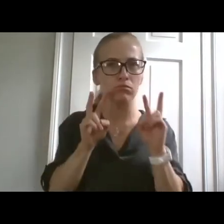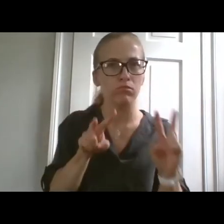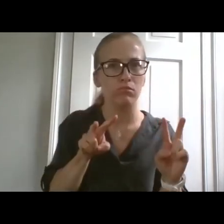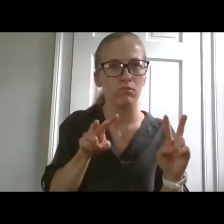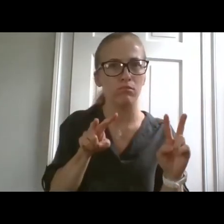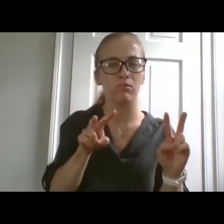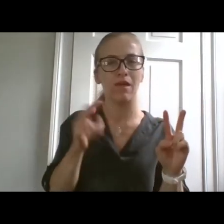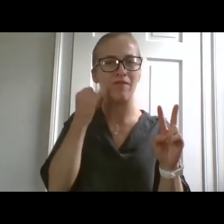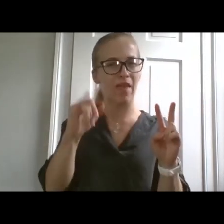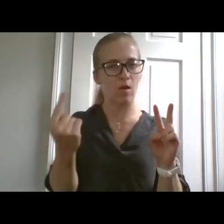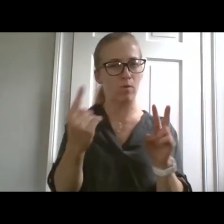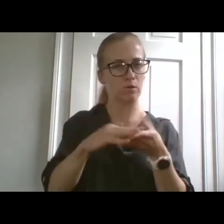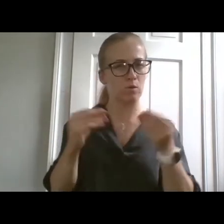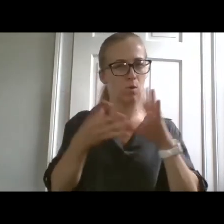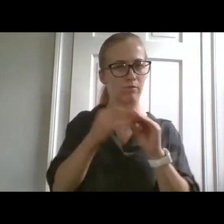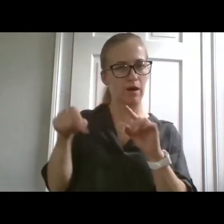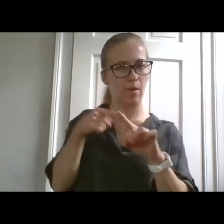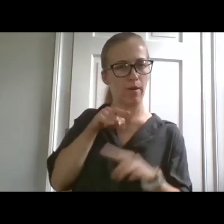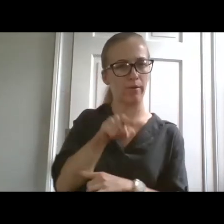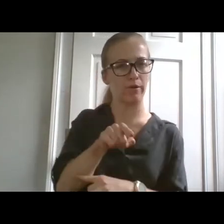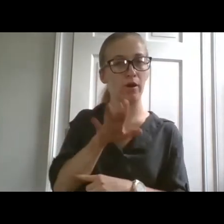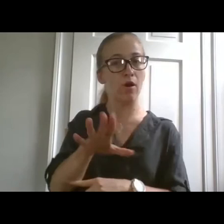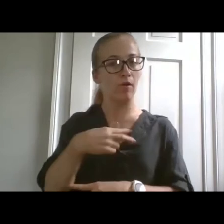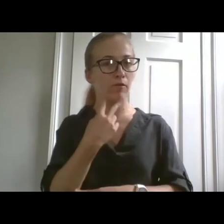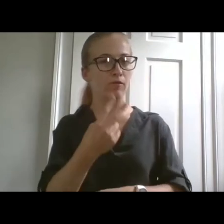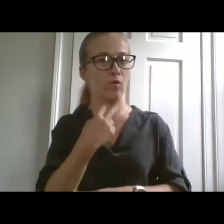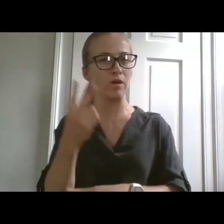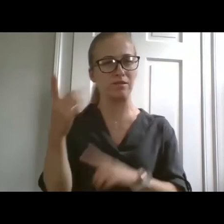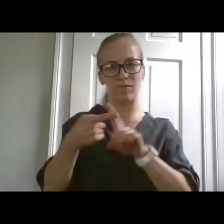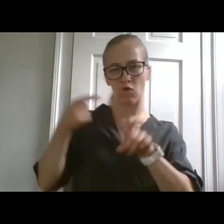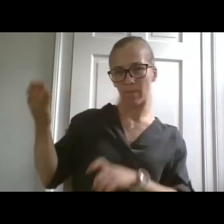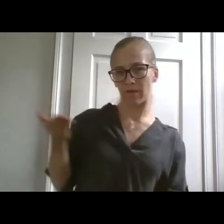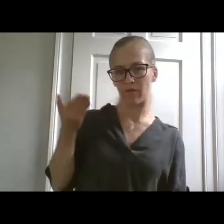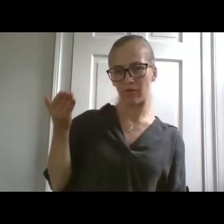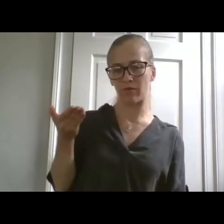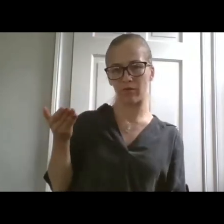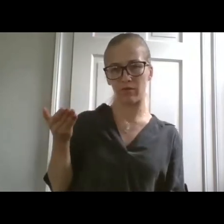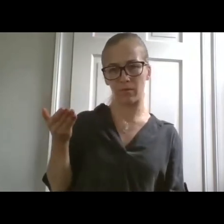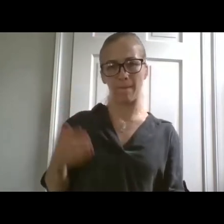only story of her. Maybe her voice is a way out of here.